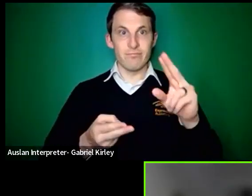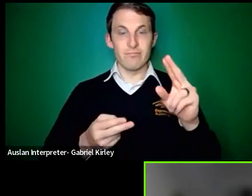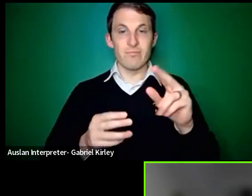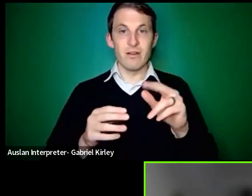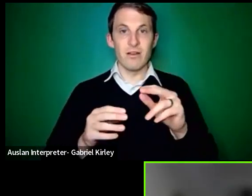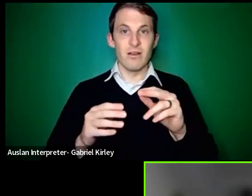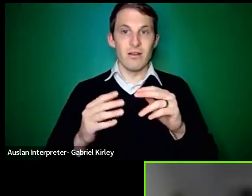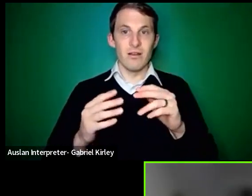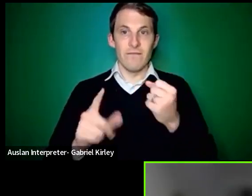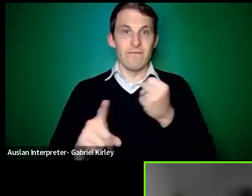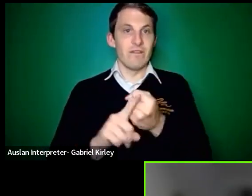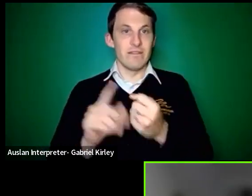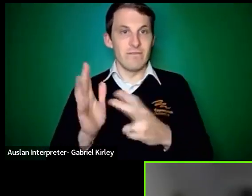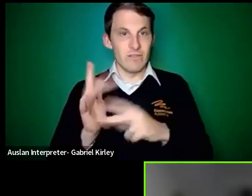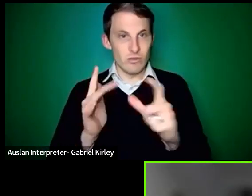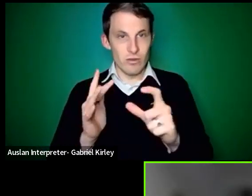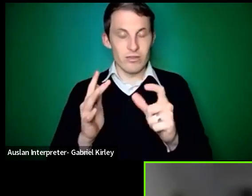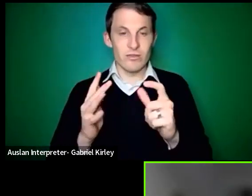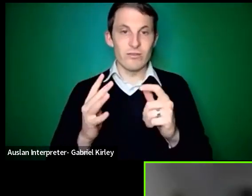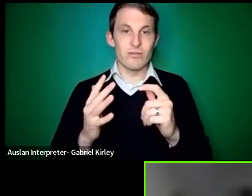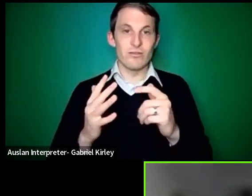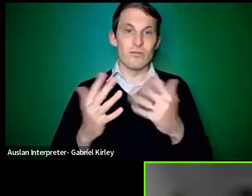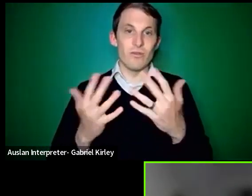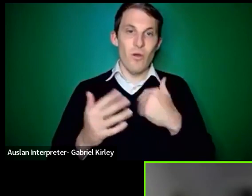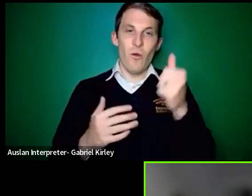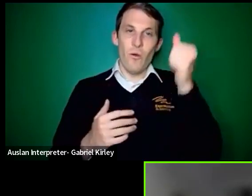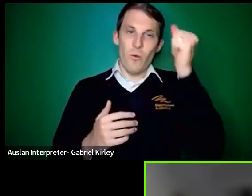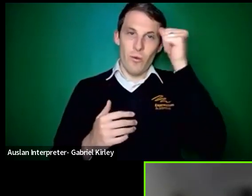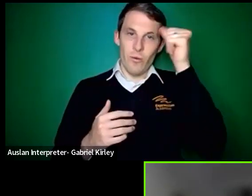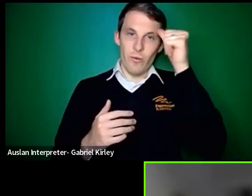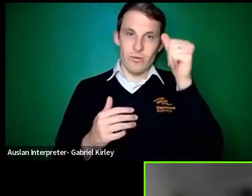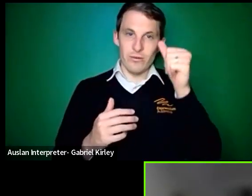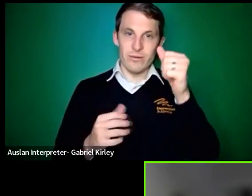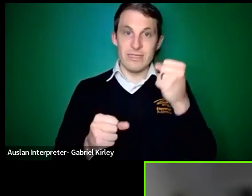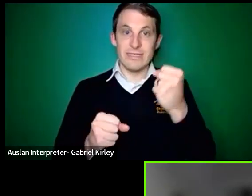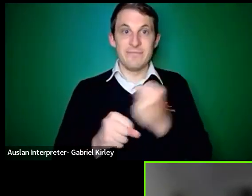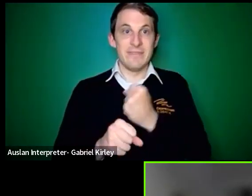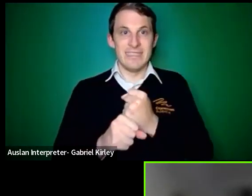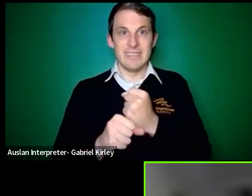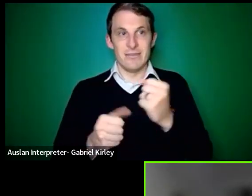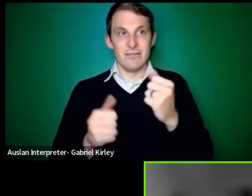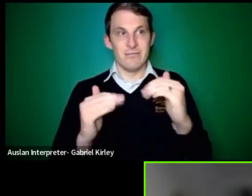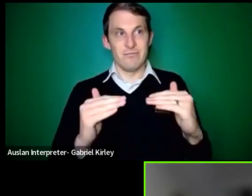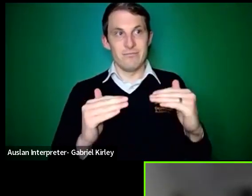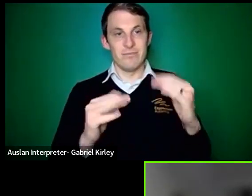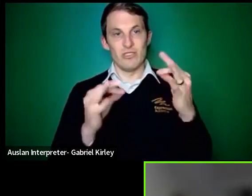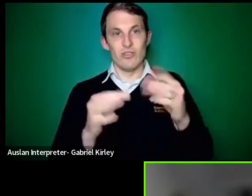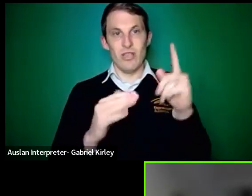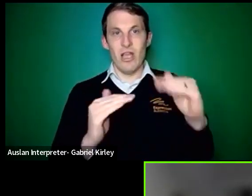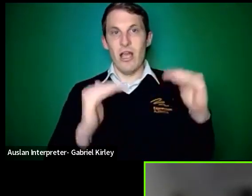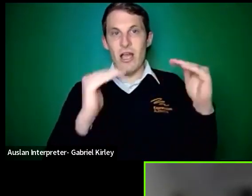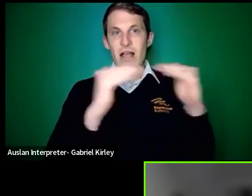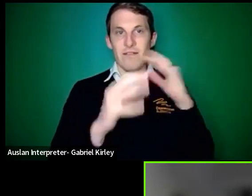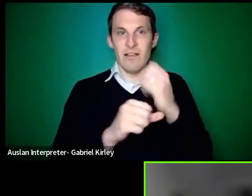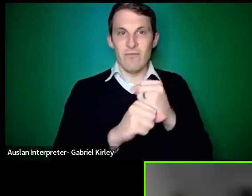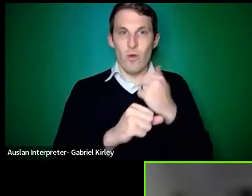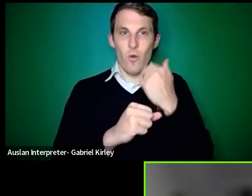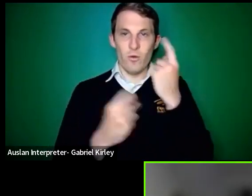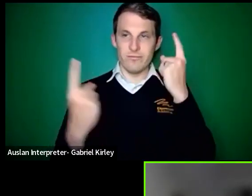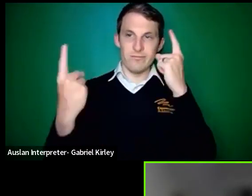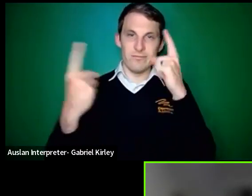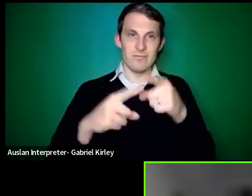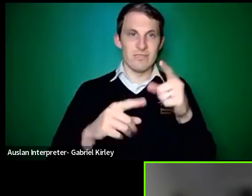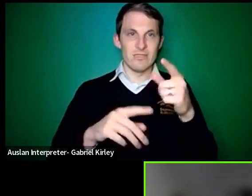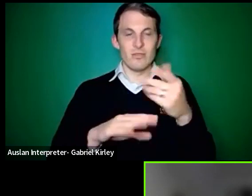And so that's a long way of saying that those decisions are made at the highest levels of government, taking into account all of the